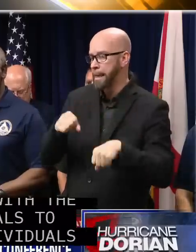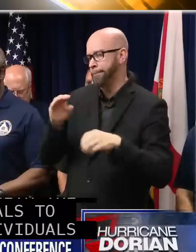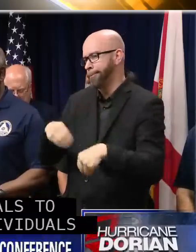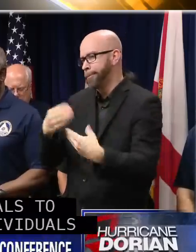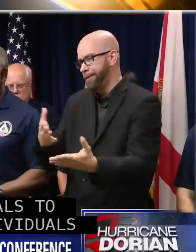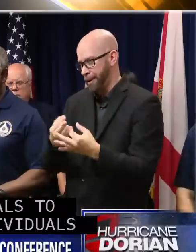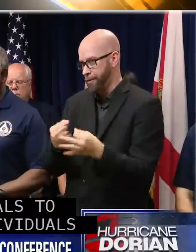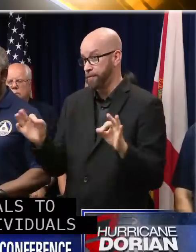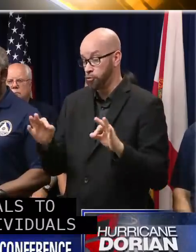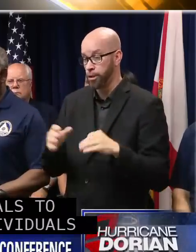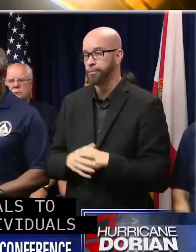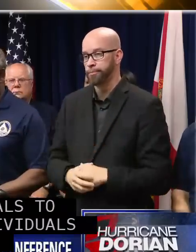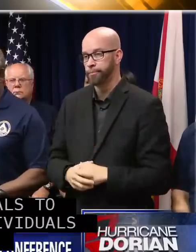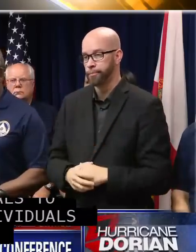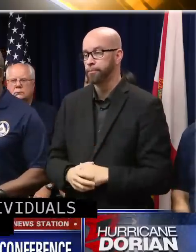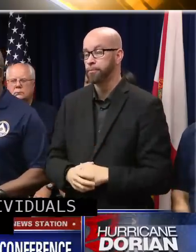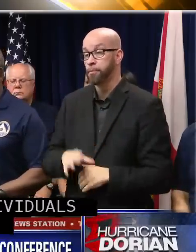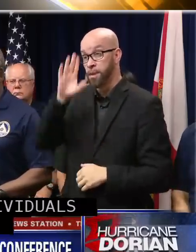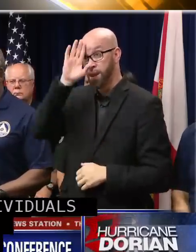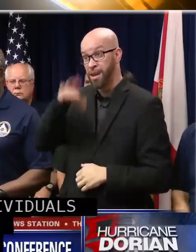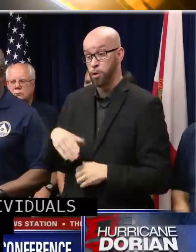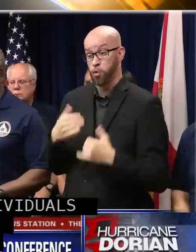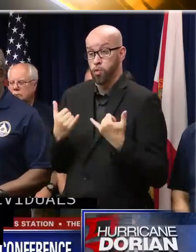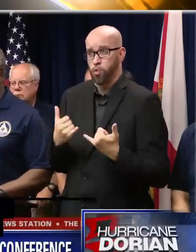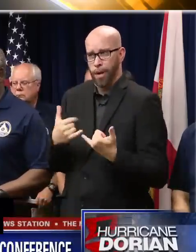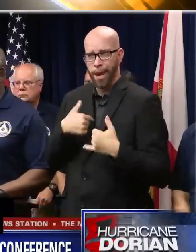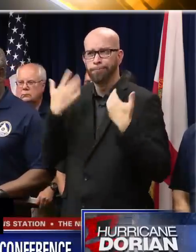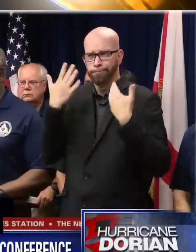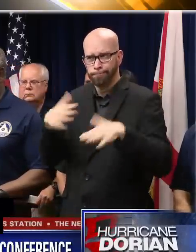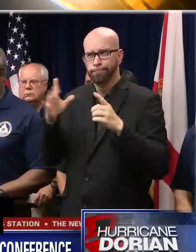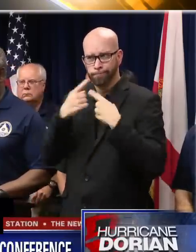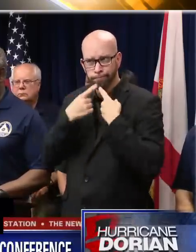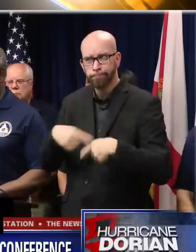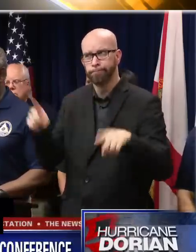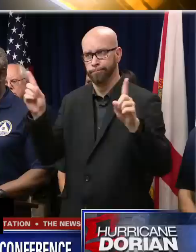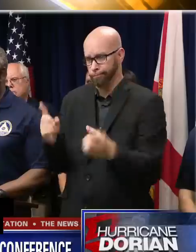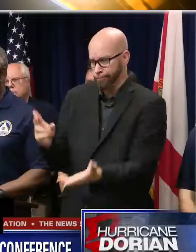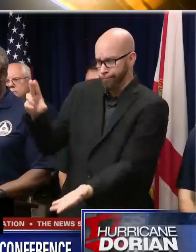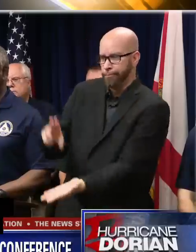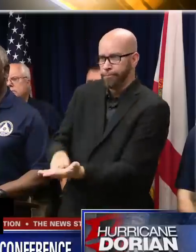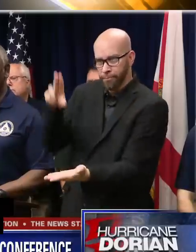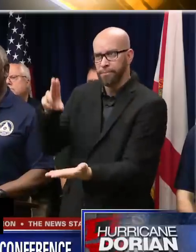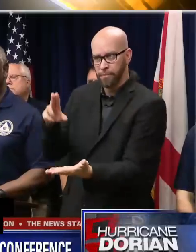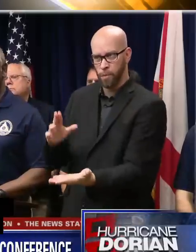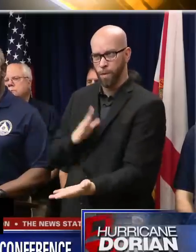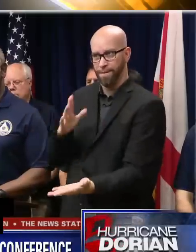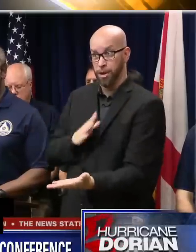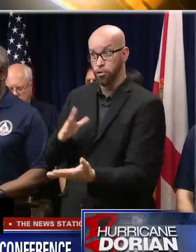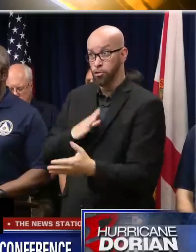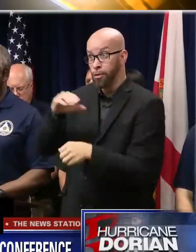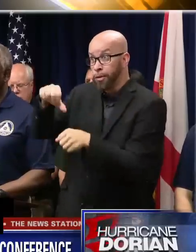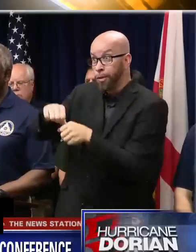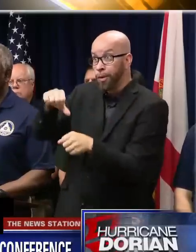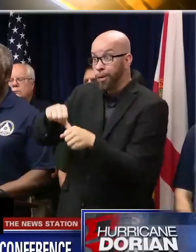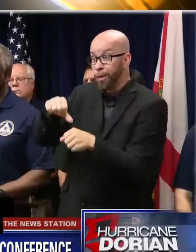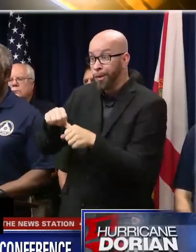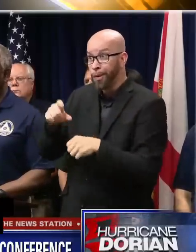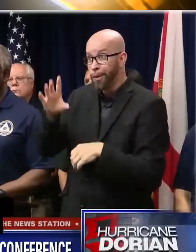of price gouging, today I signed an executive order prohibiting gouging, including